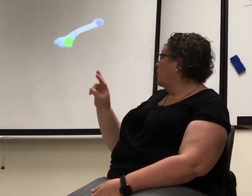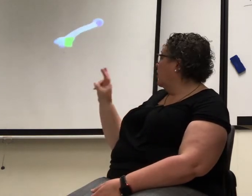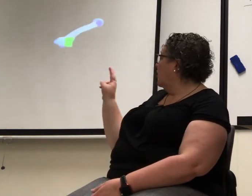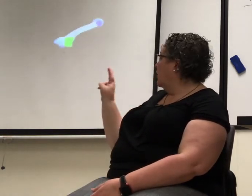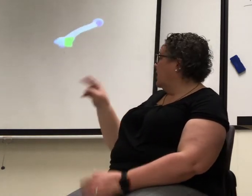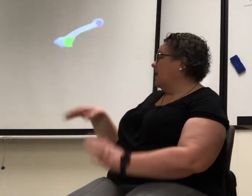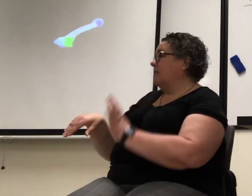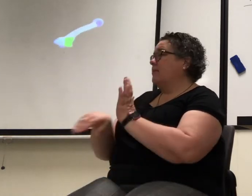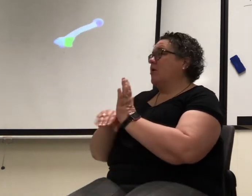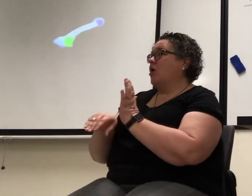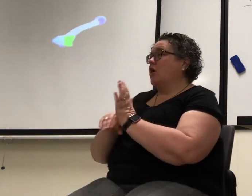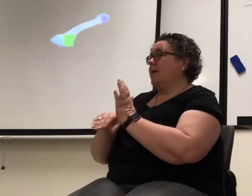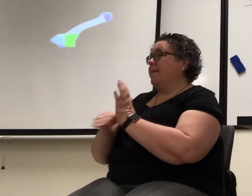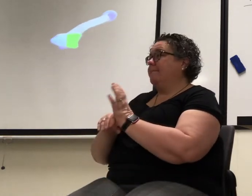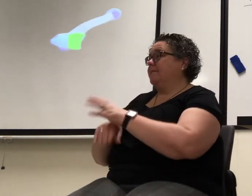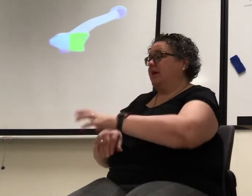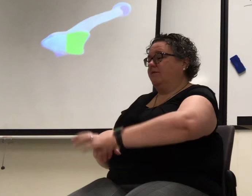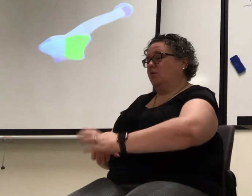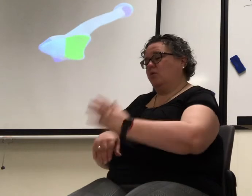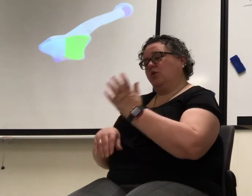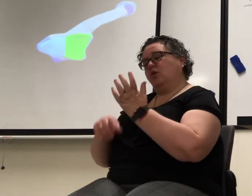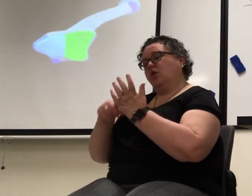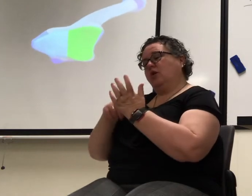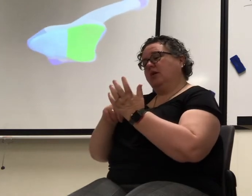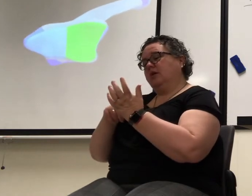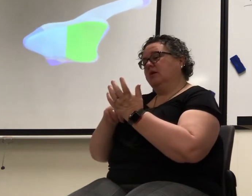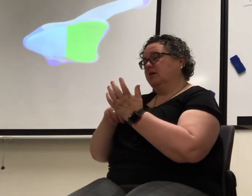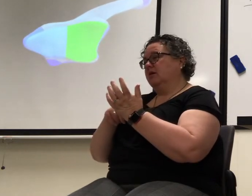the bottom end of the distal end,